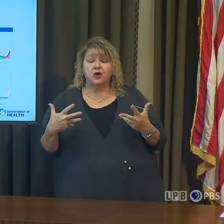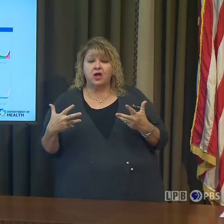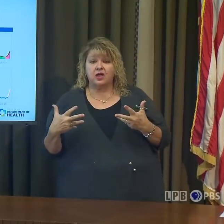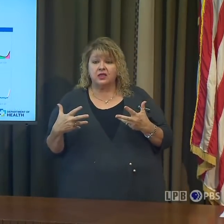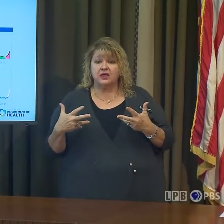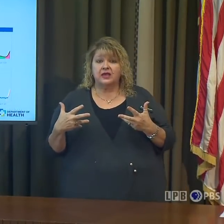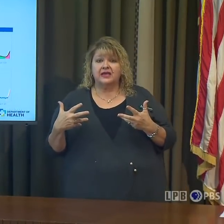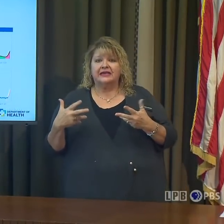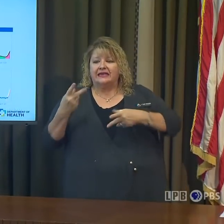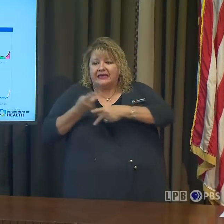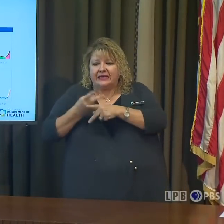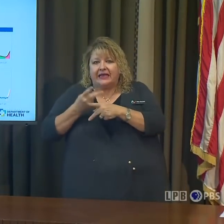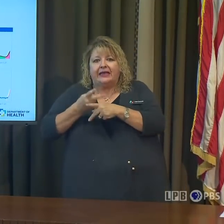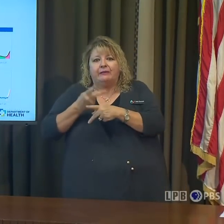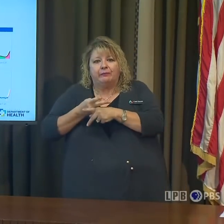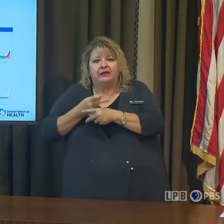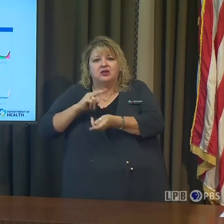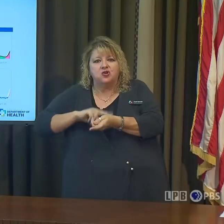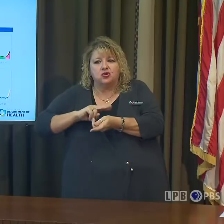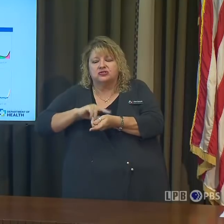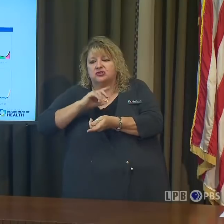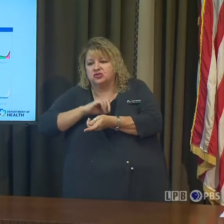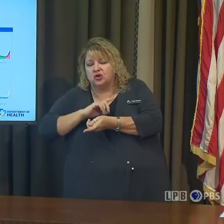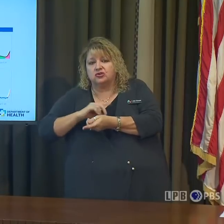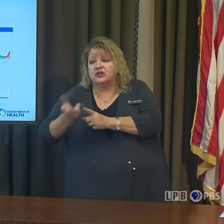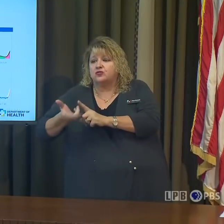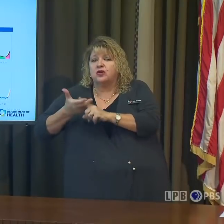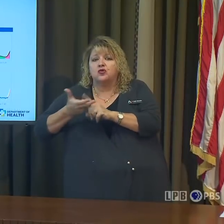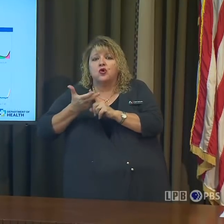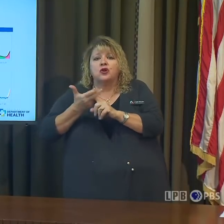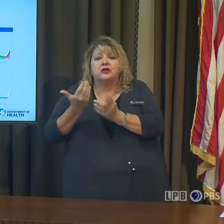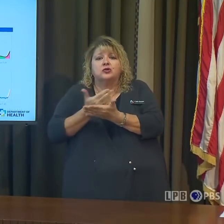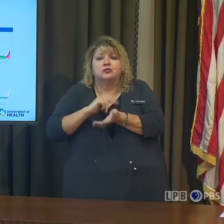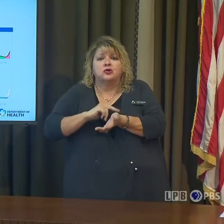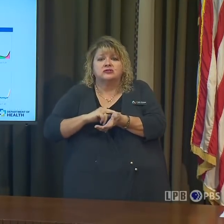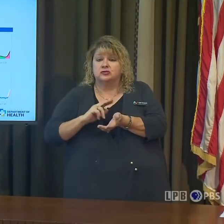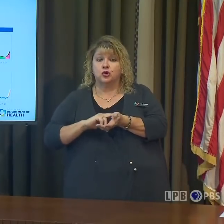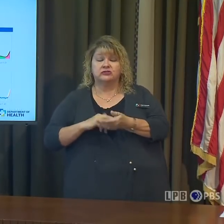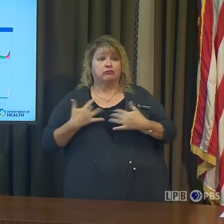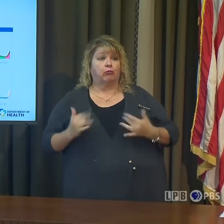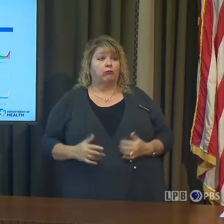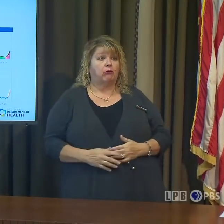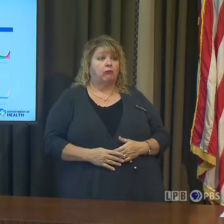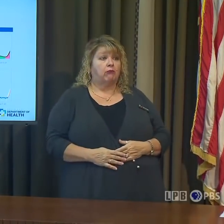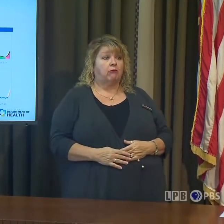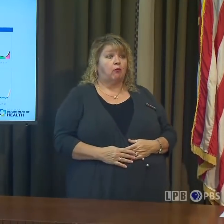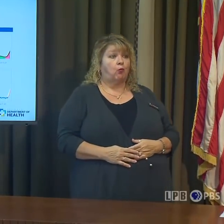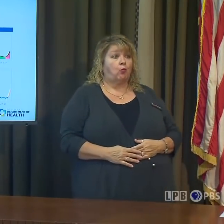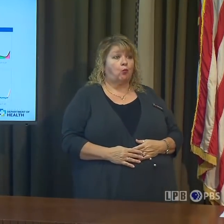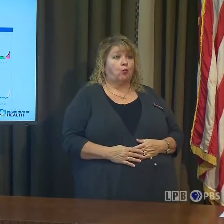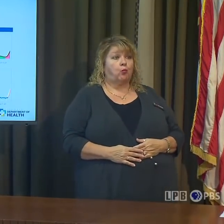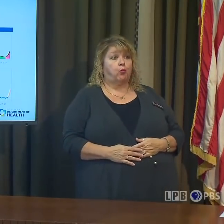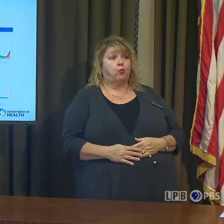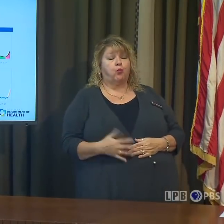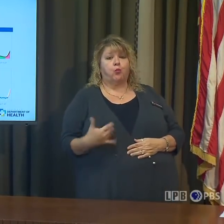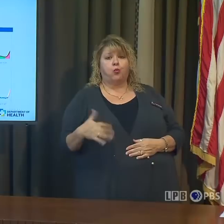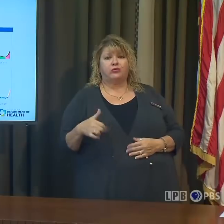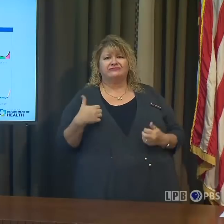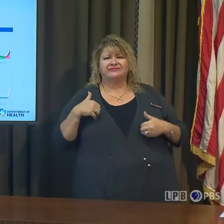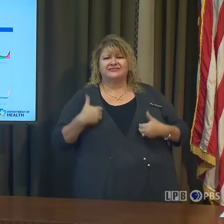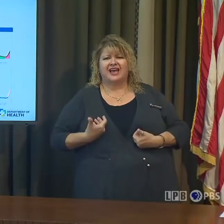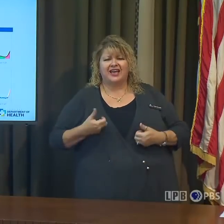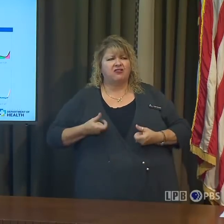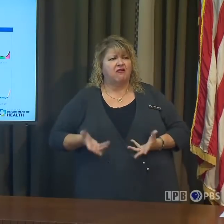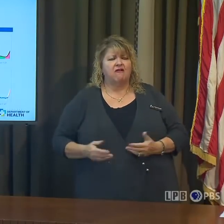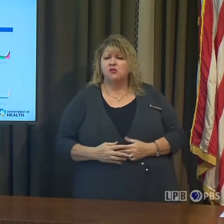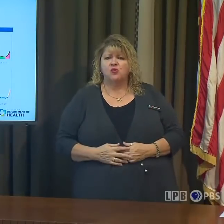time retaining and recruiting new nurses, and it's for very understandable reasons. This has been such a challenging year for people on the